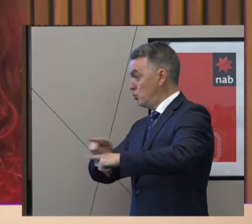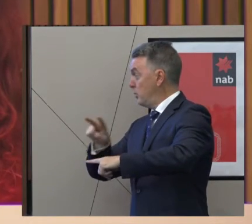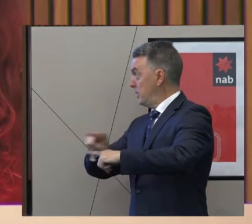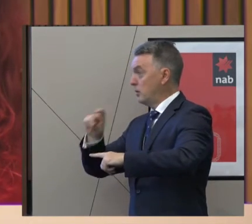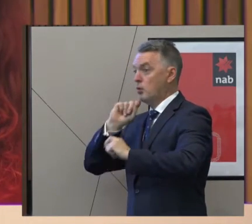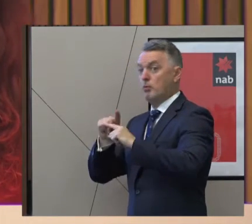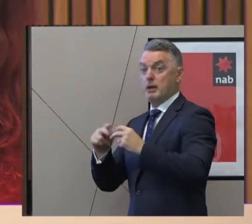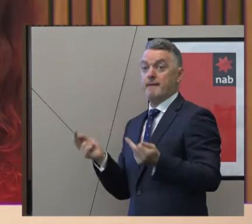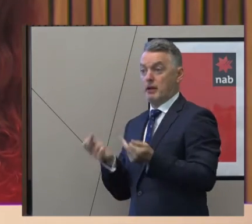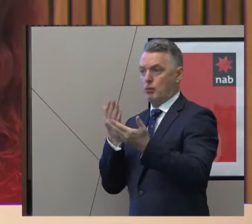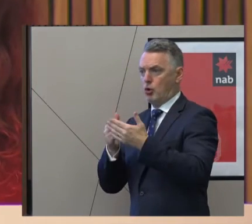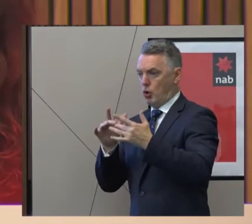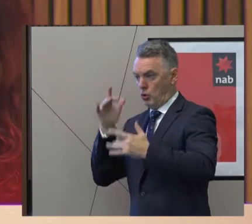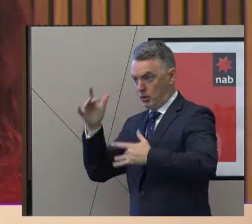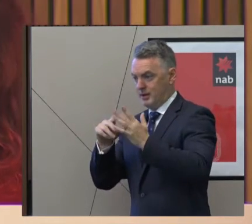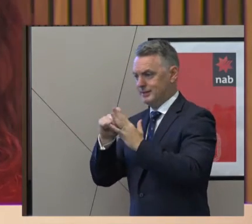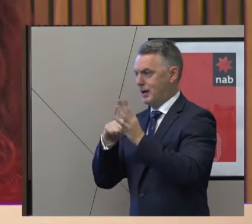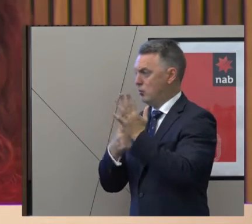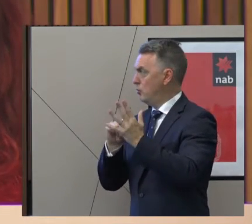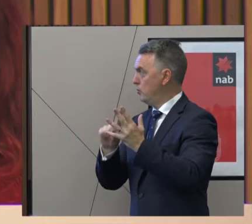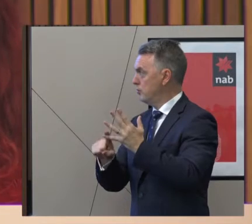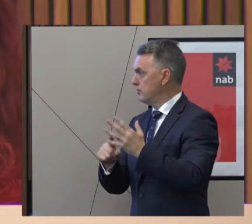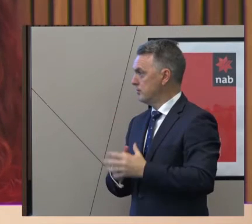through Daru.